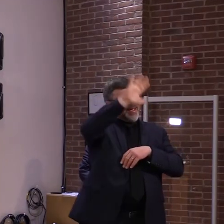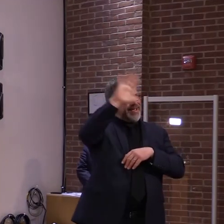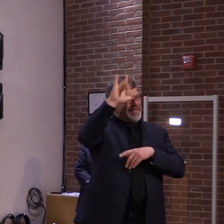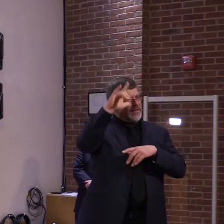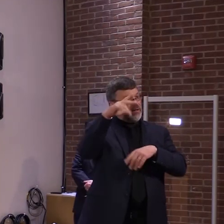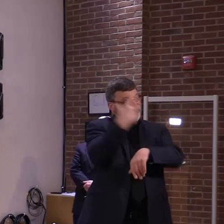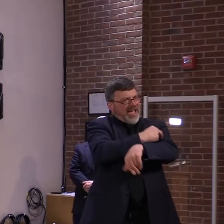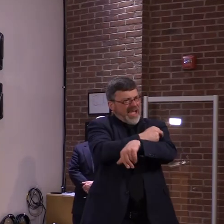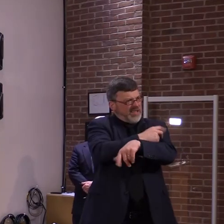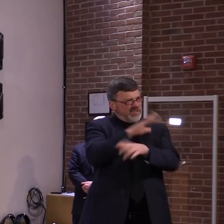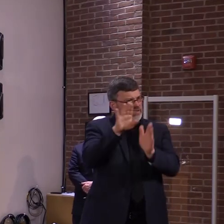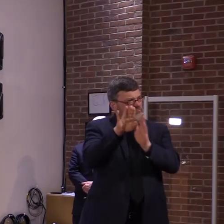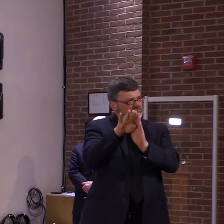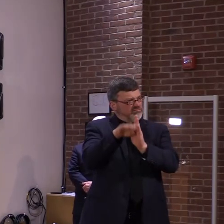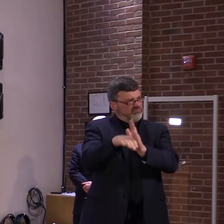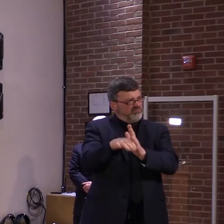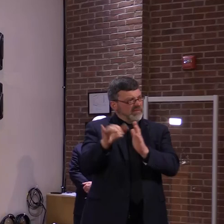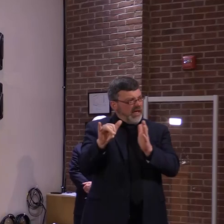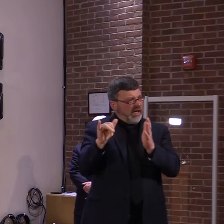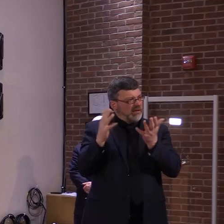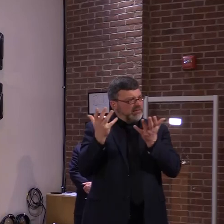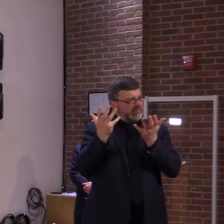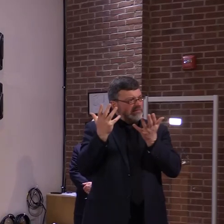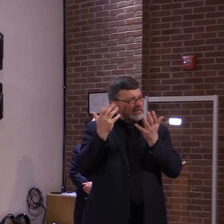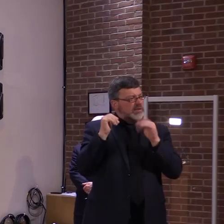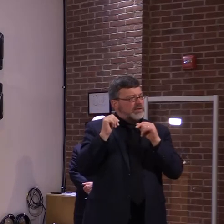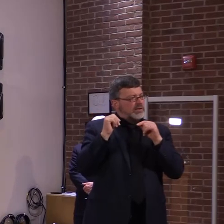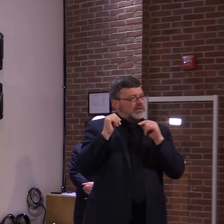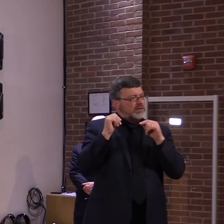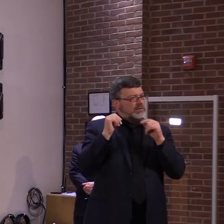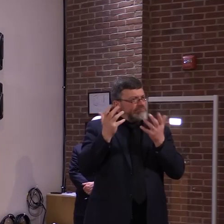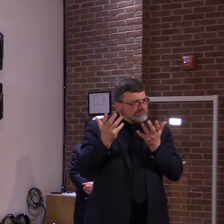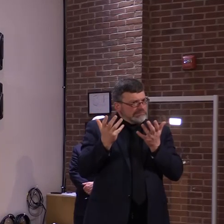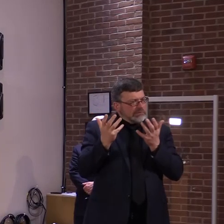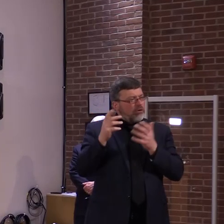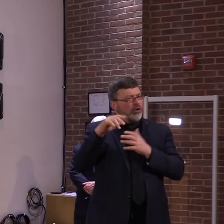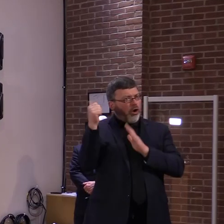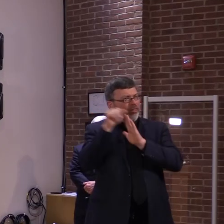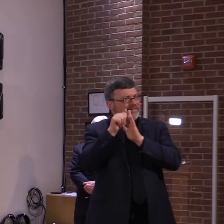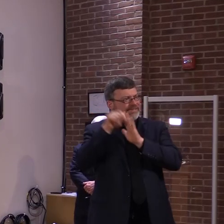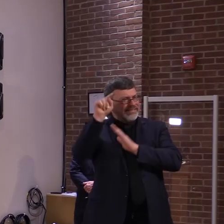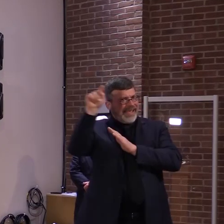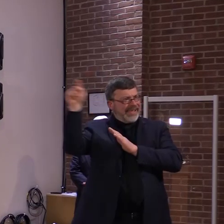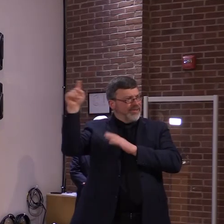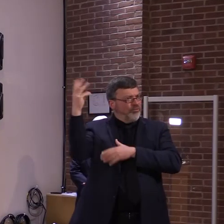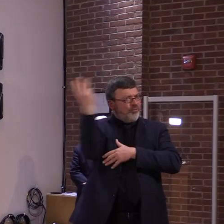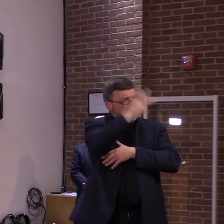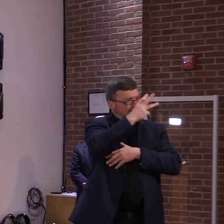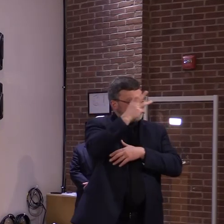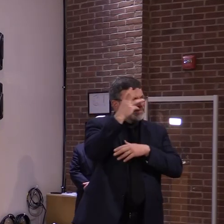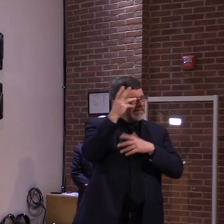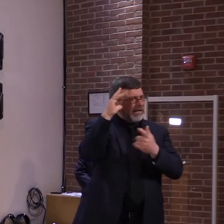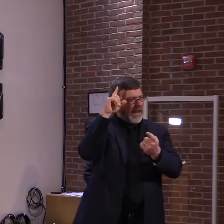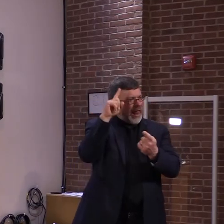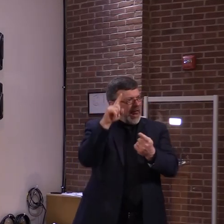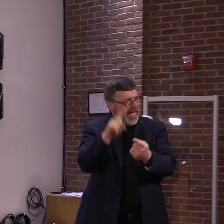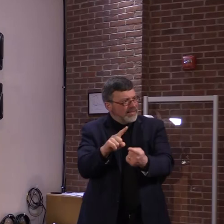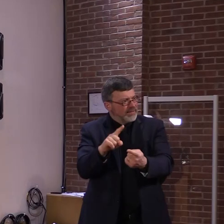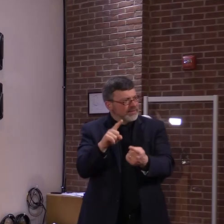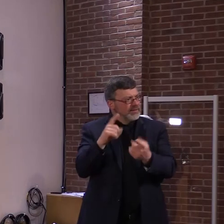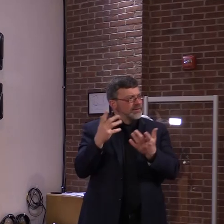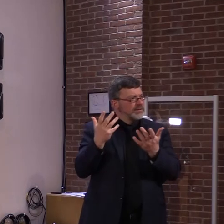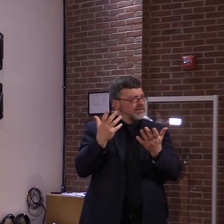to find ways to perhaps have clinics for visitors with perhaps the Johnson & Johnson